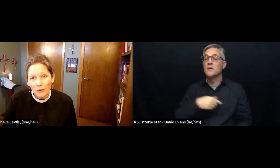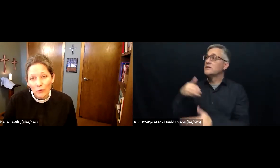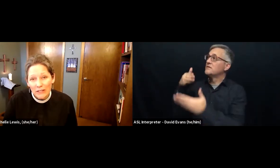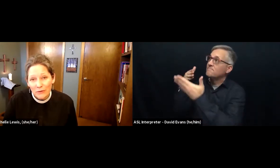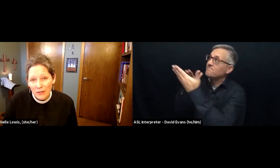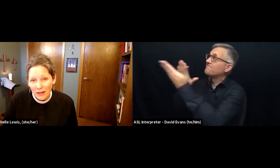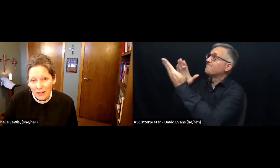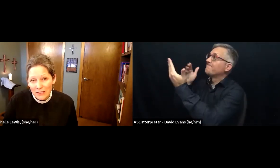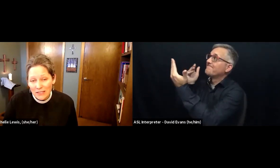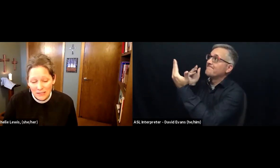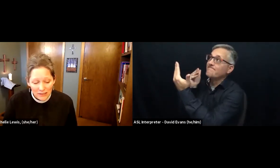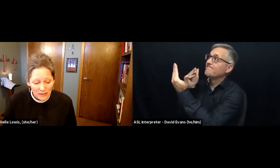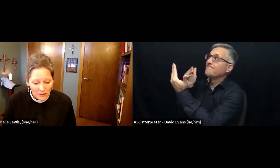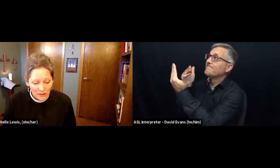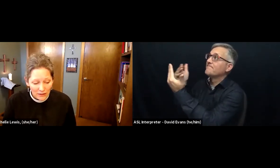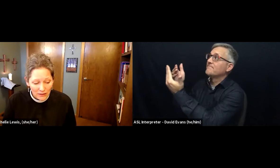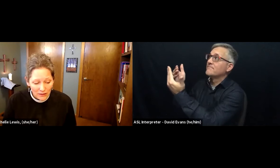And when we do that,